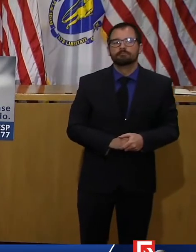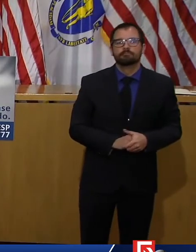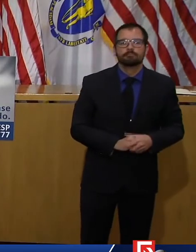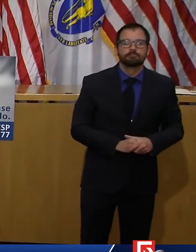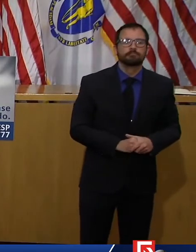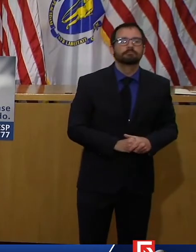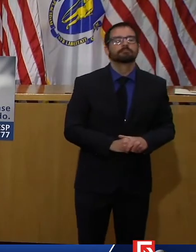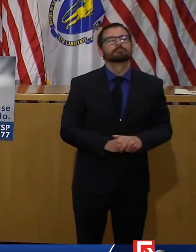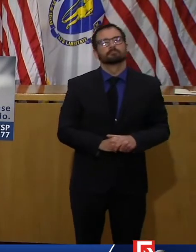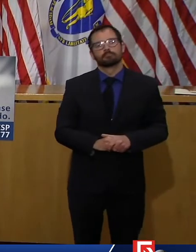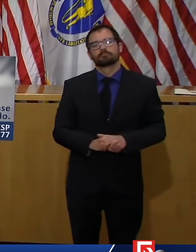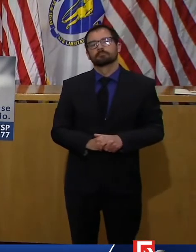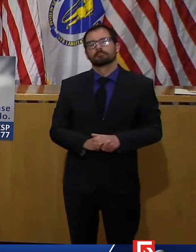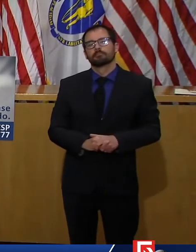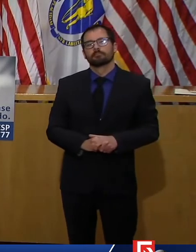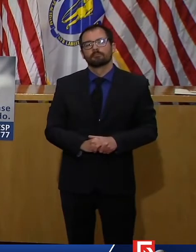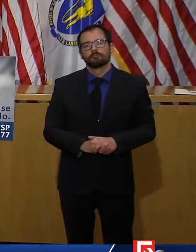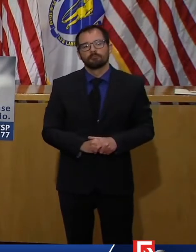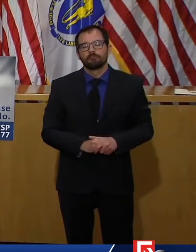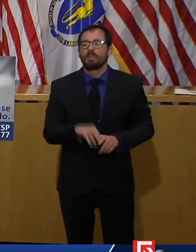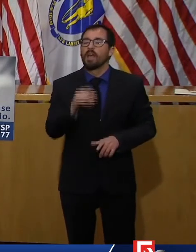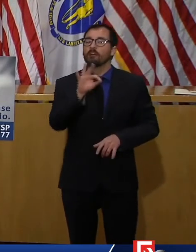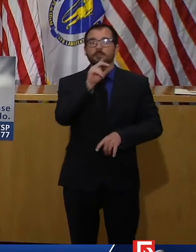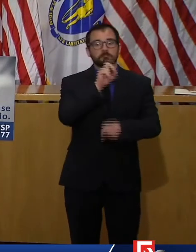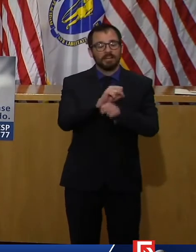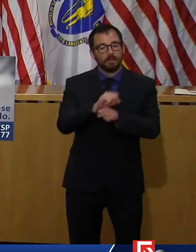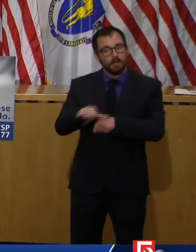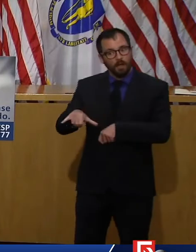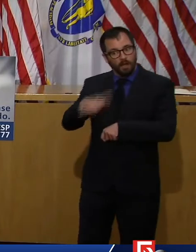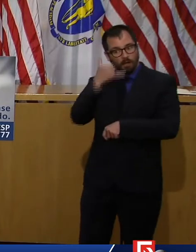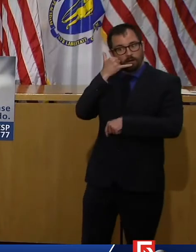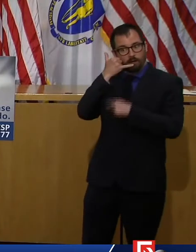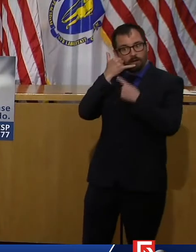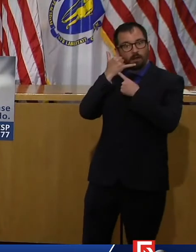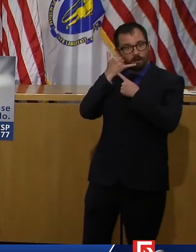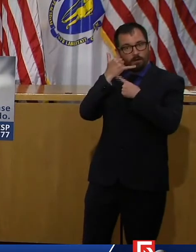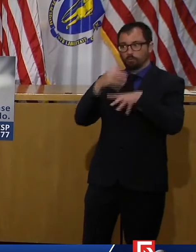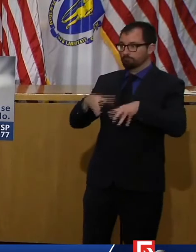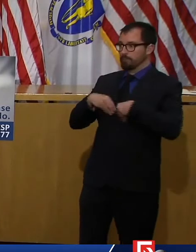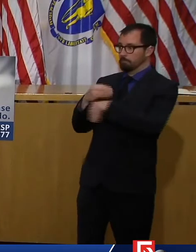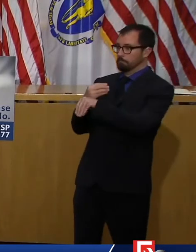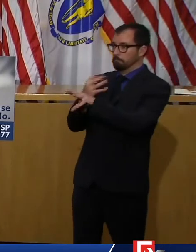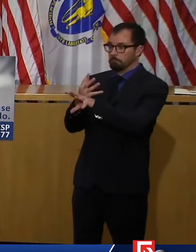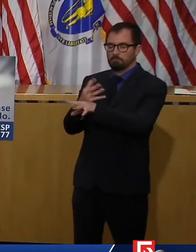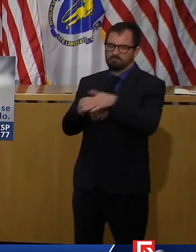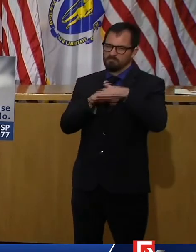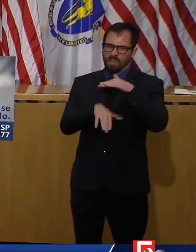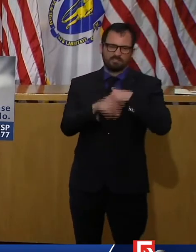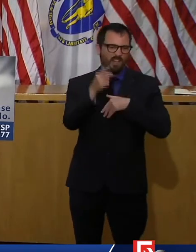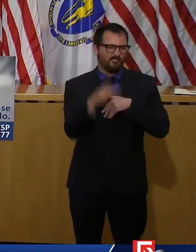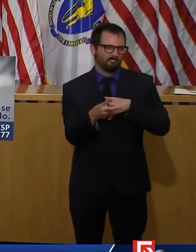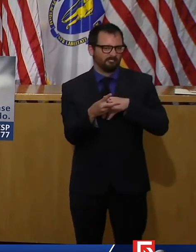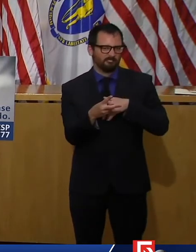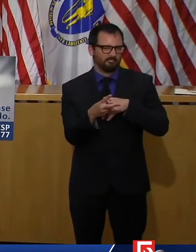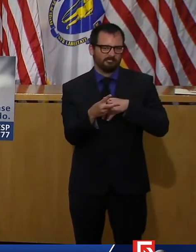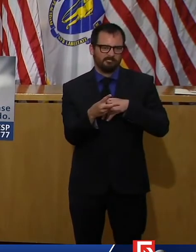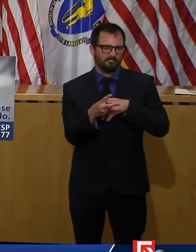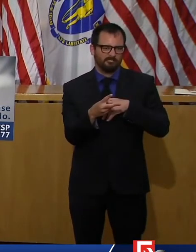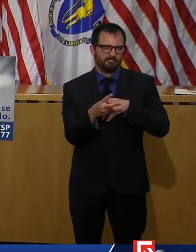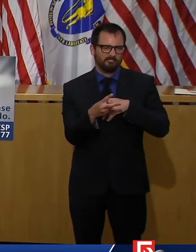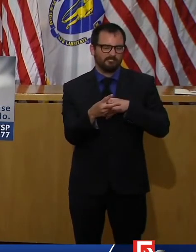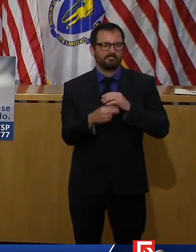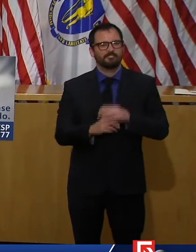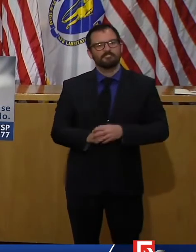we're doing this today and continuing the message of if you see a mass COVID team, 833